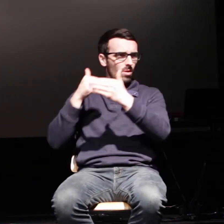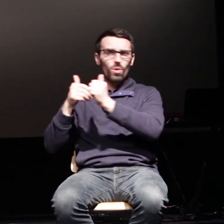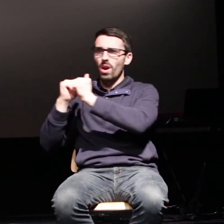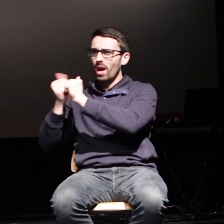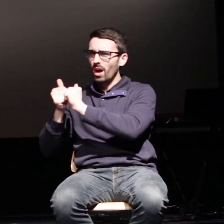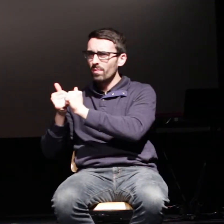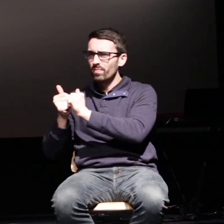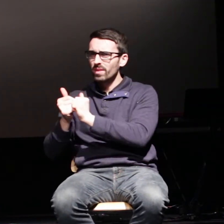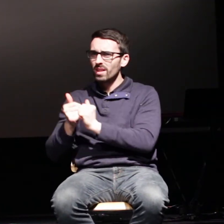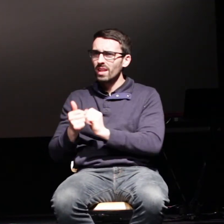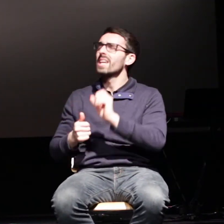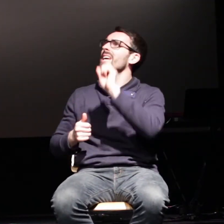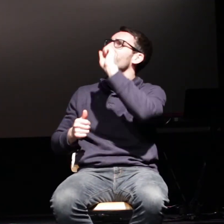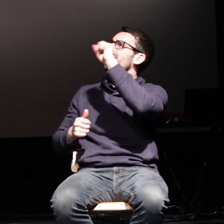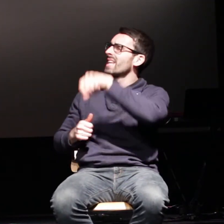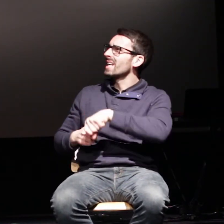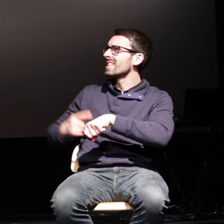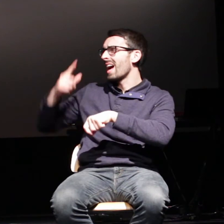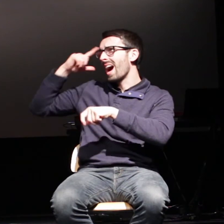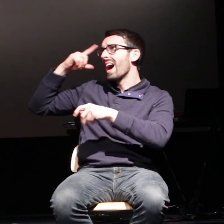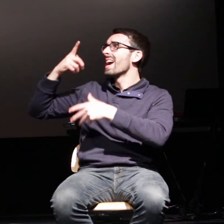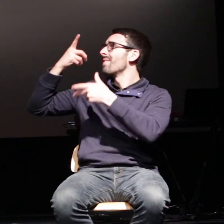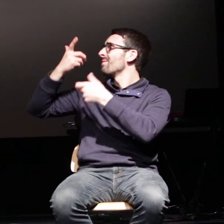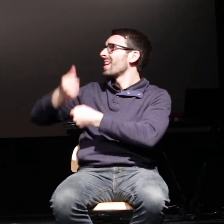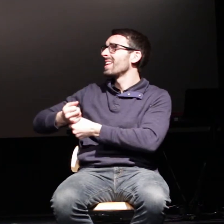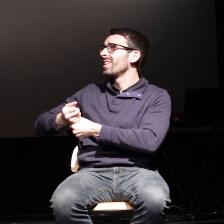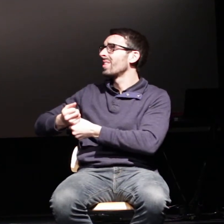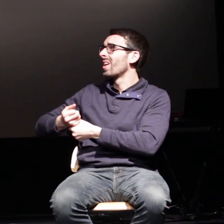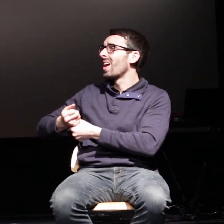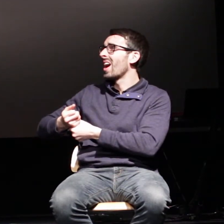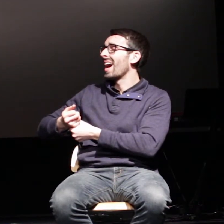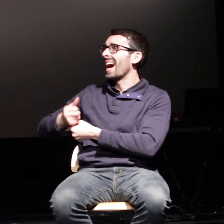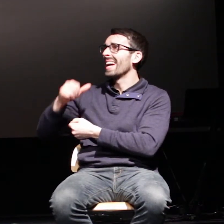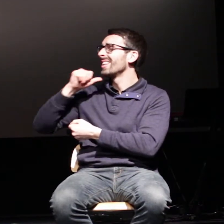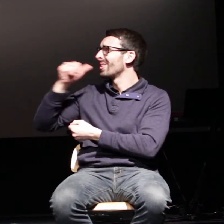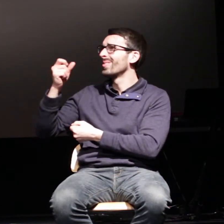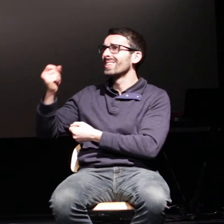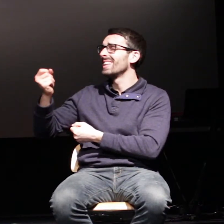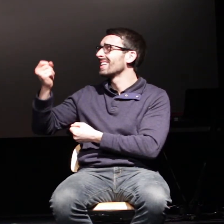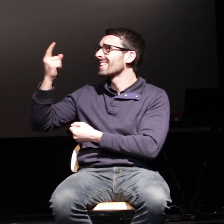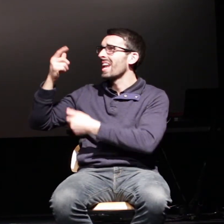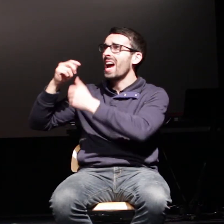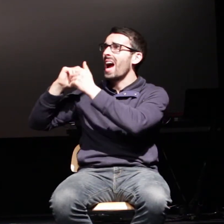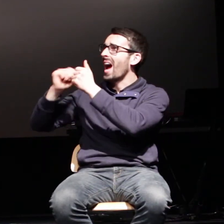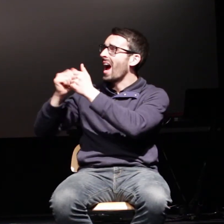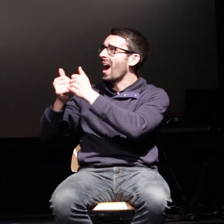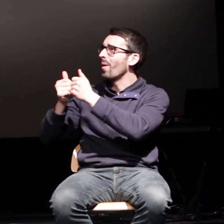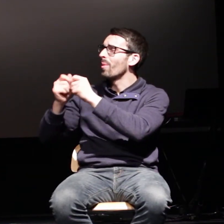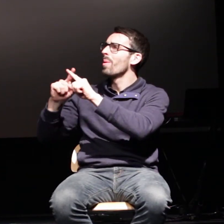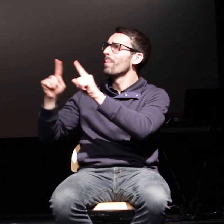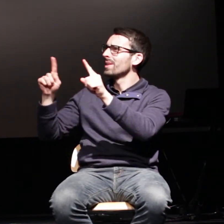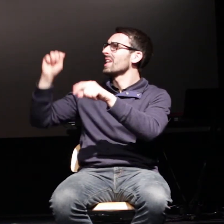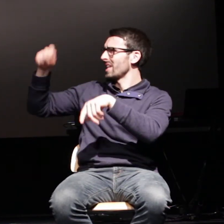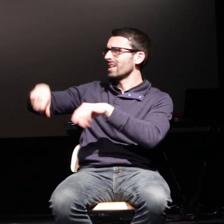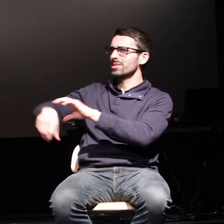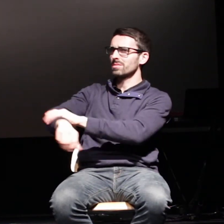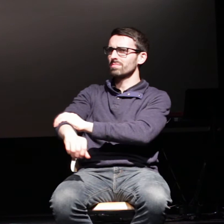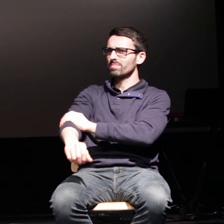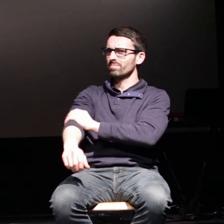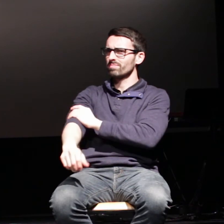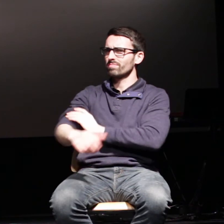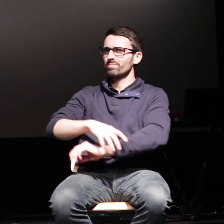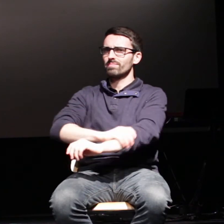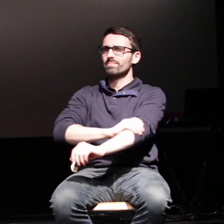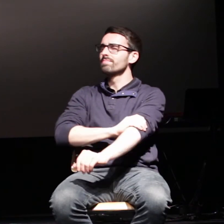yes, God, I will have faith in you. I will trust you even though I don't understand how you're going to work in my